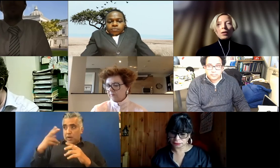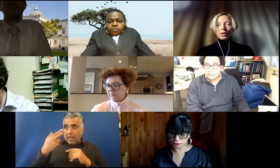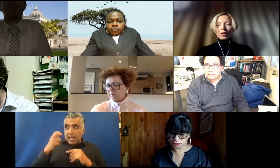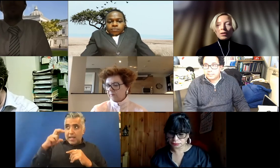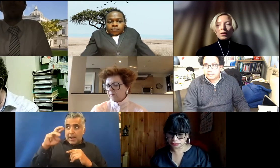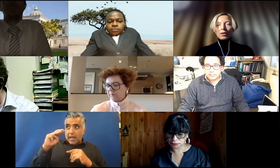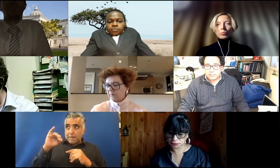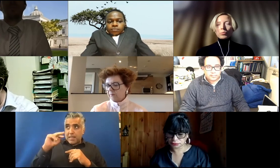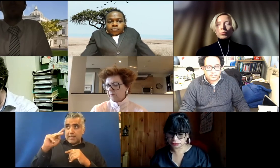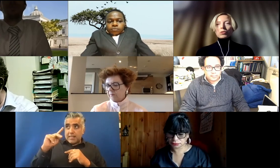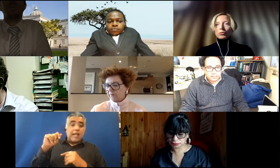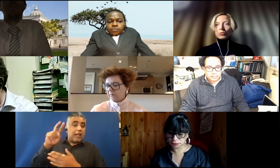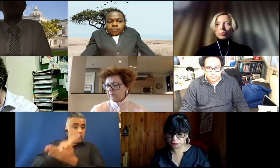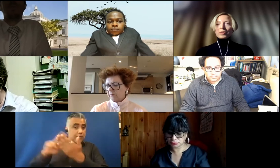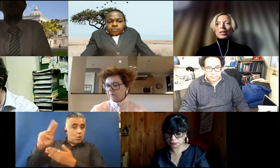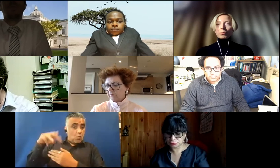University of Washington,